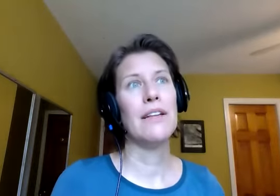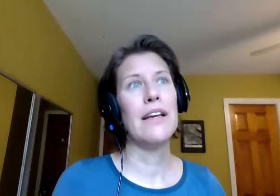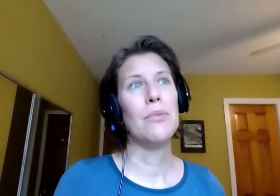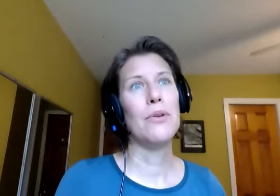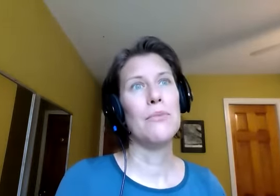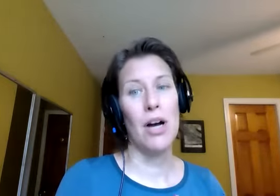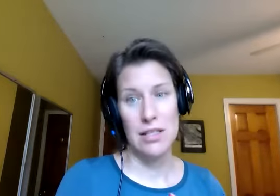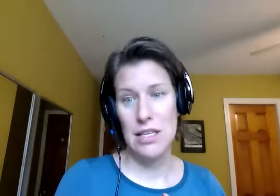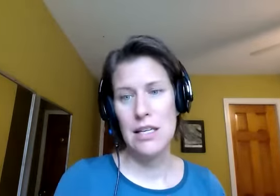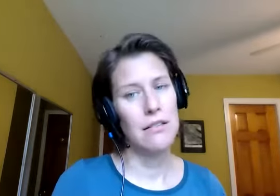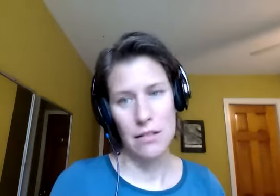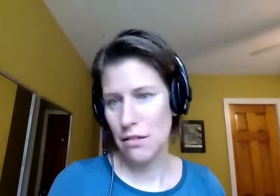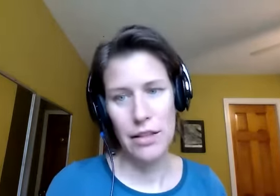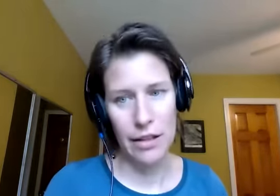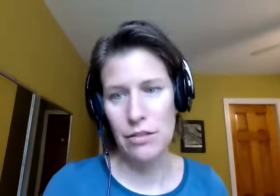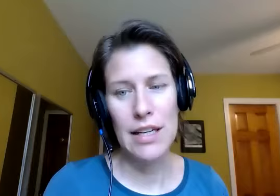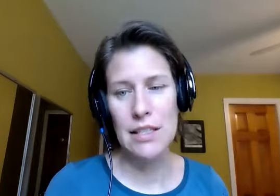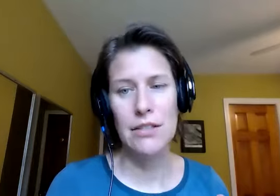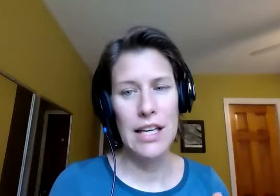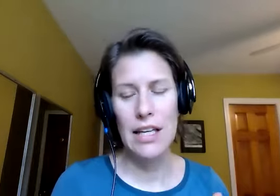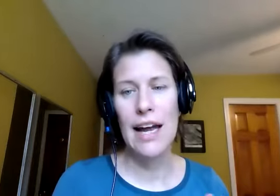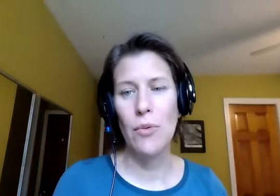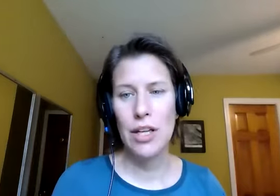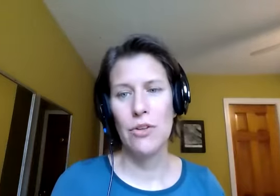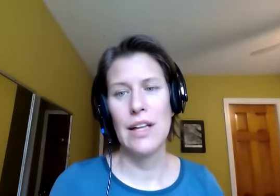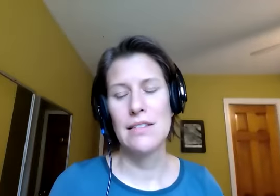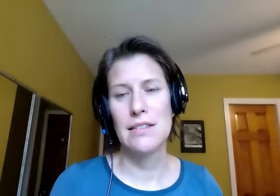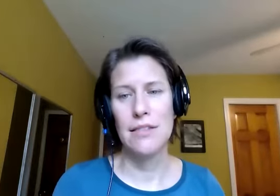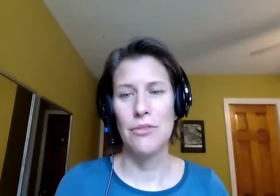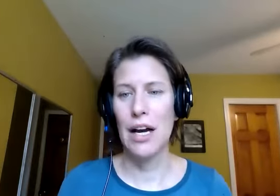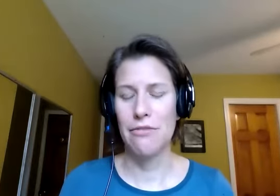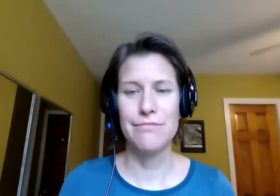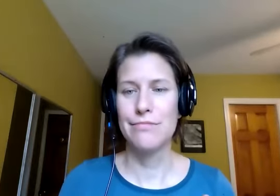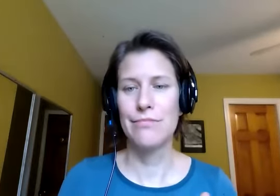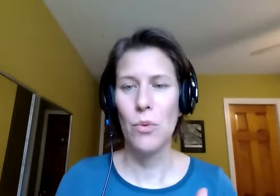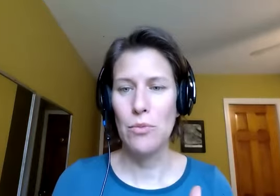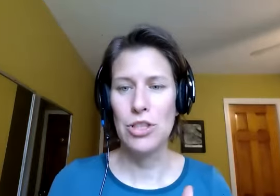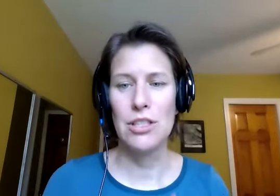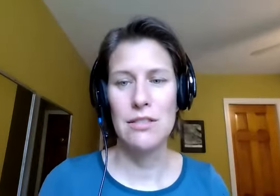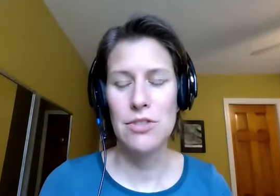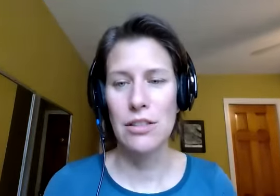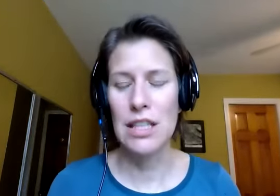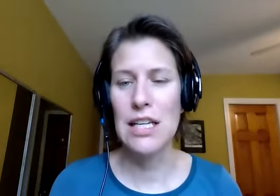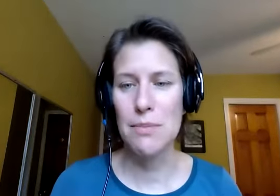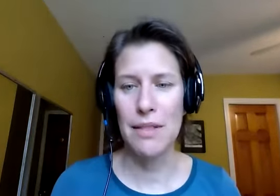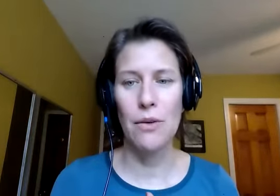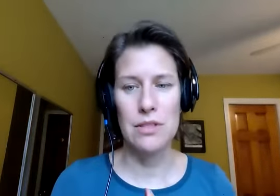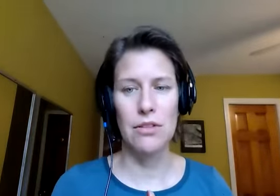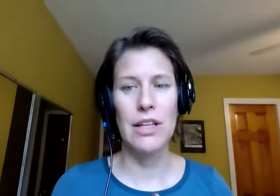labeled bossy, you know, as a kid. Now we know that that's, you know, not the way we should talk to kids, but that was early